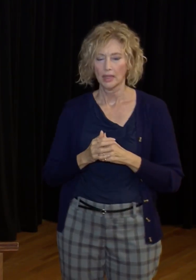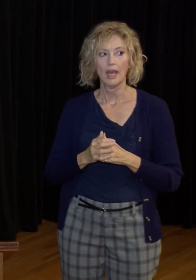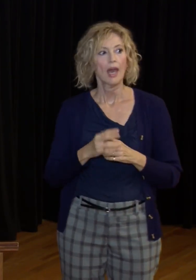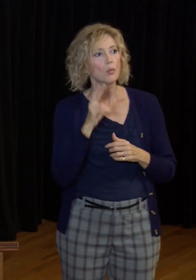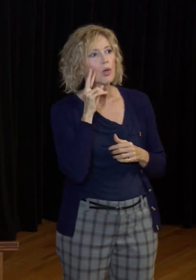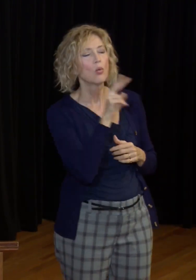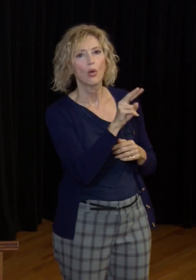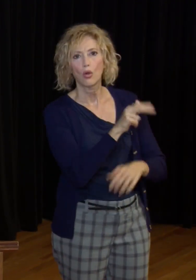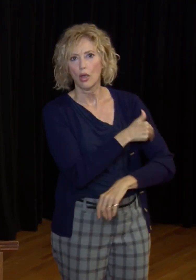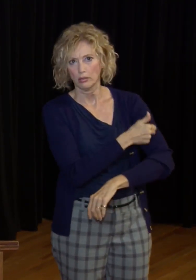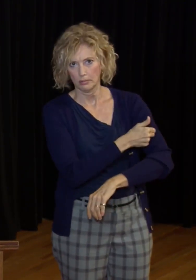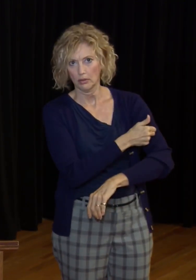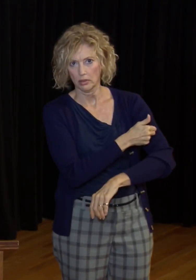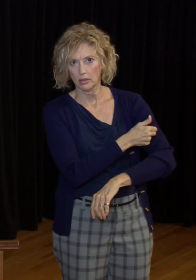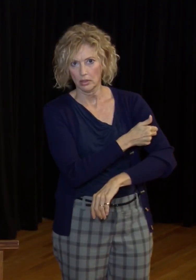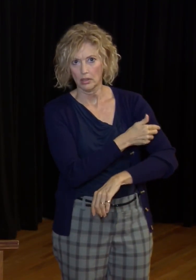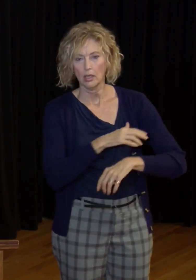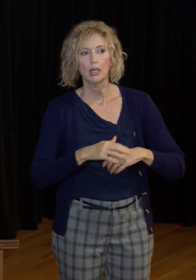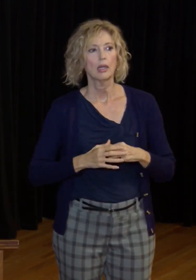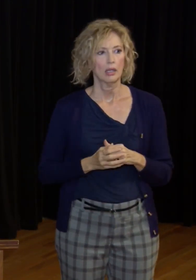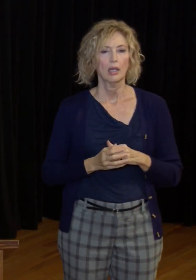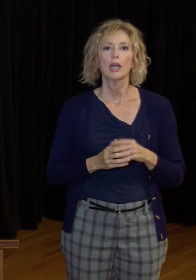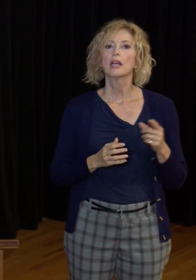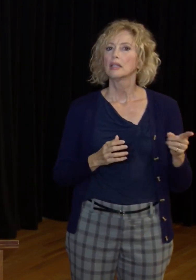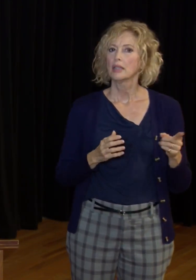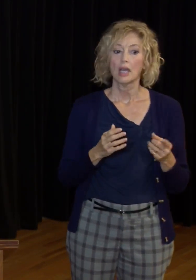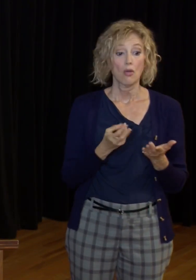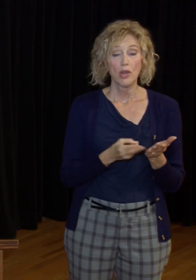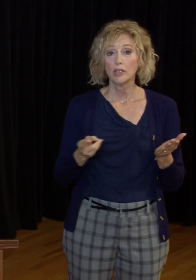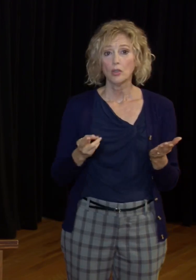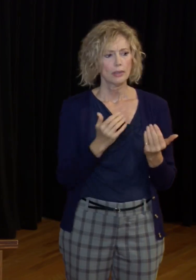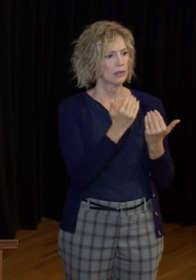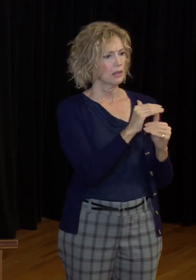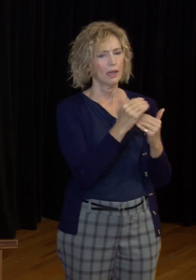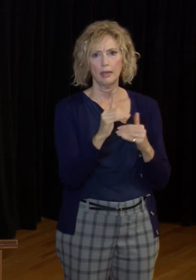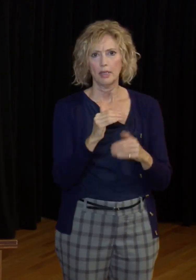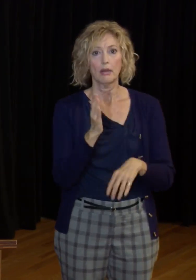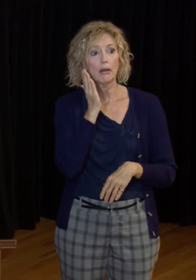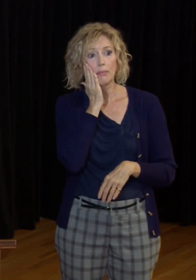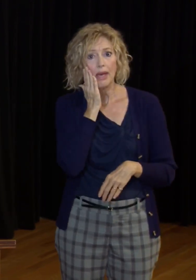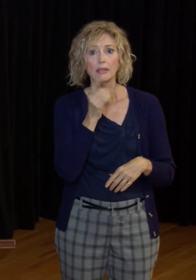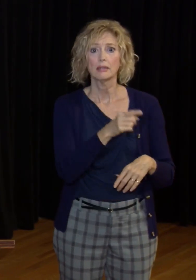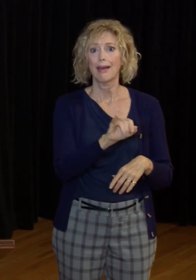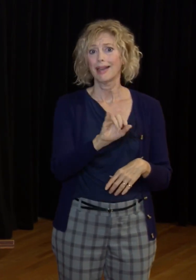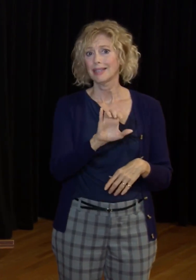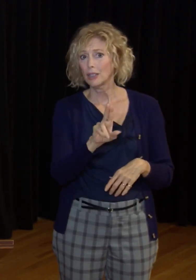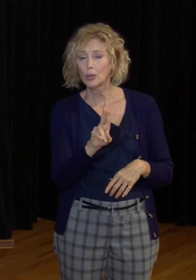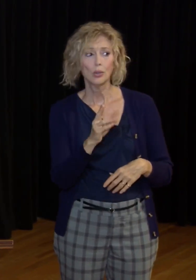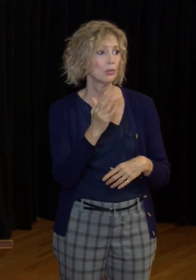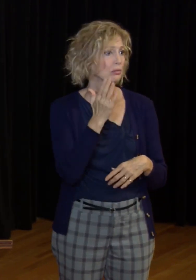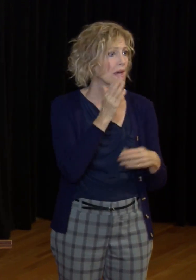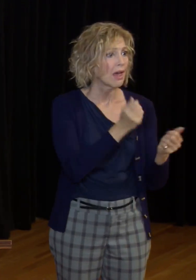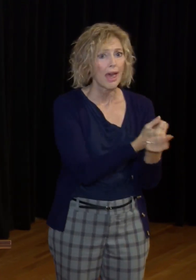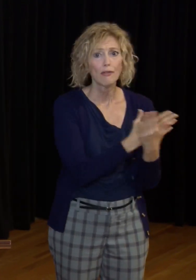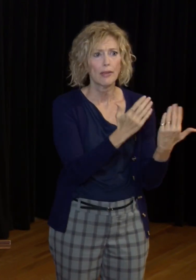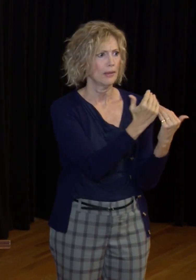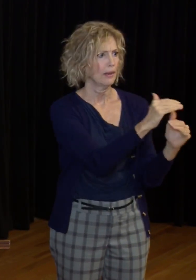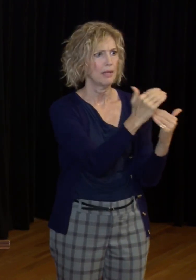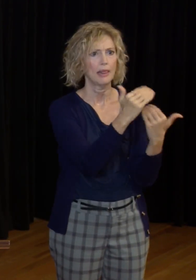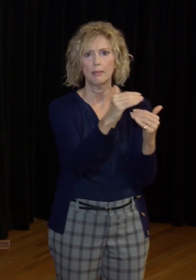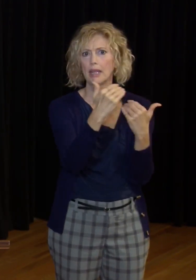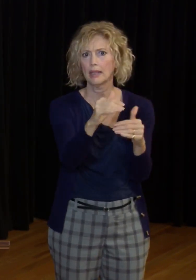hospitals. We've said all along, there's a finite amount of resource in our hospital beds and our intensive care units. They're providing for other patients